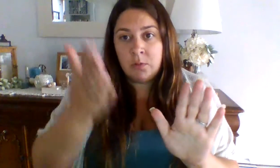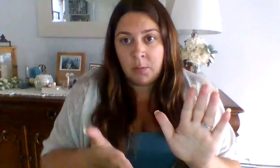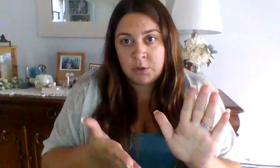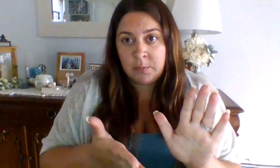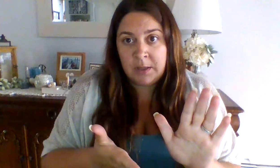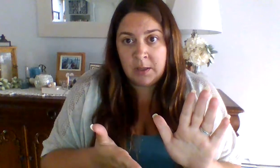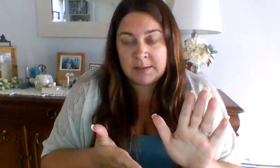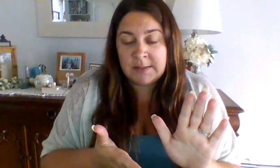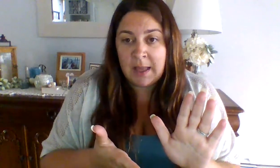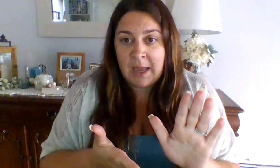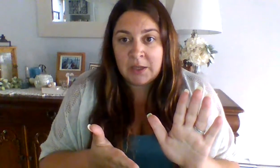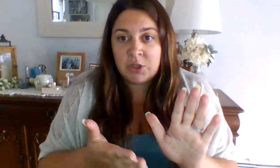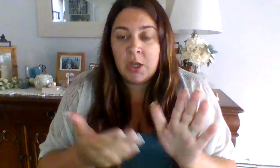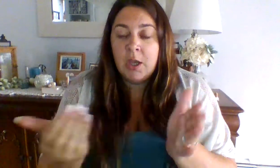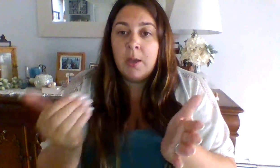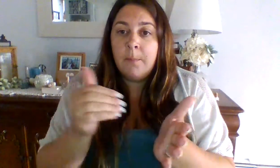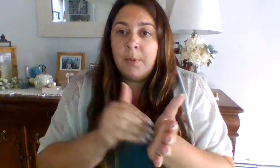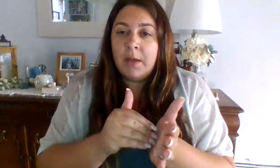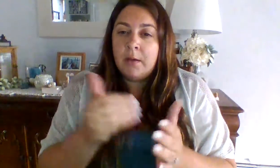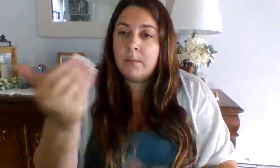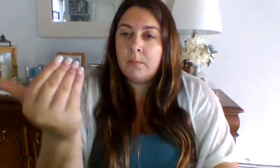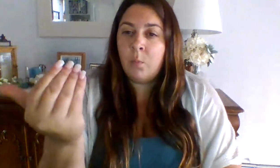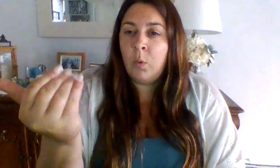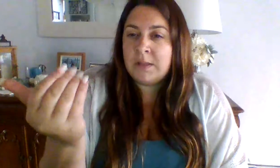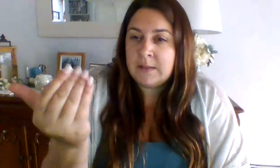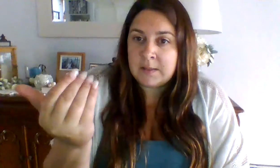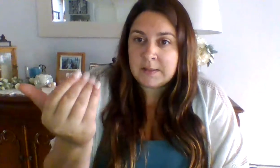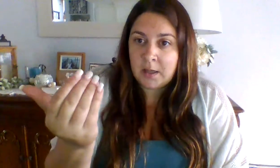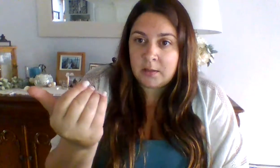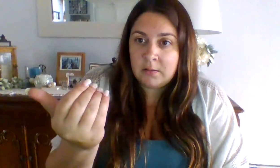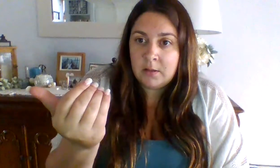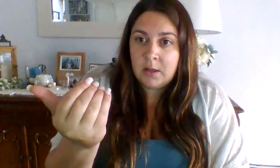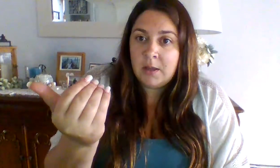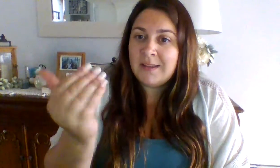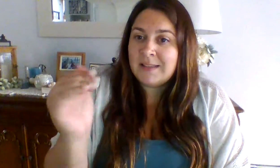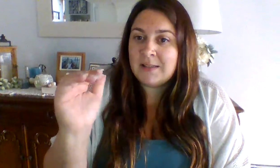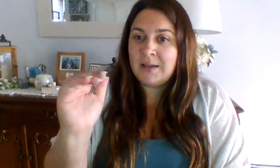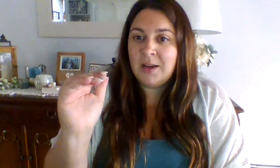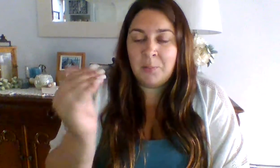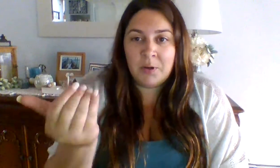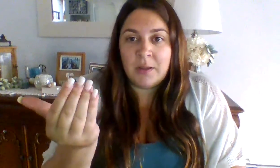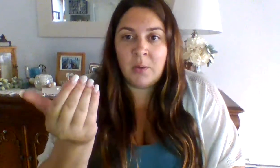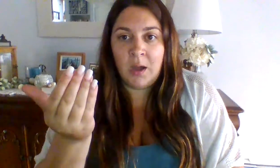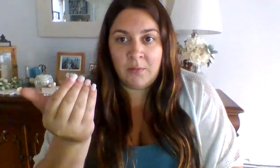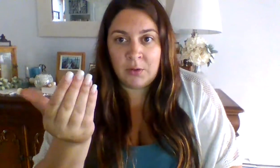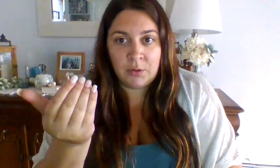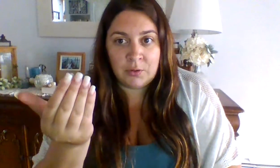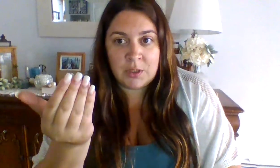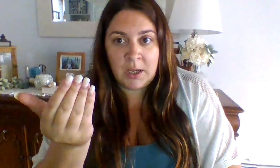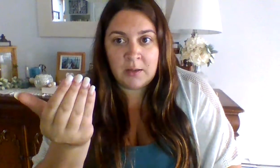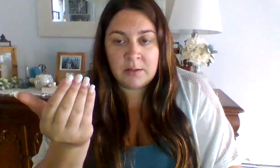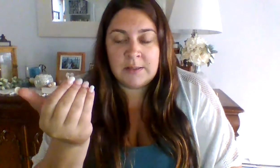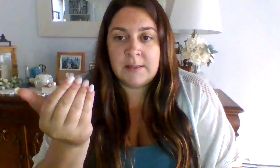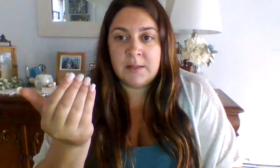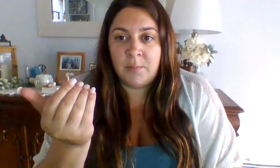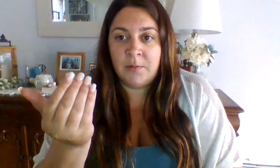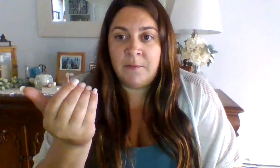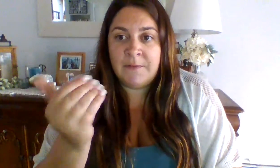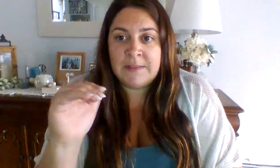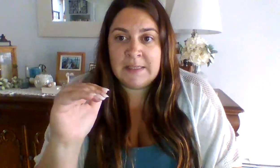know it should be a slash, but what's this sign? This is a number that you haven't learned yet. This is number